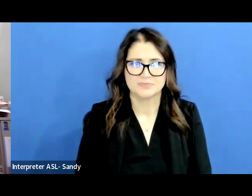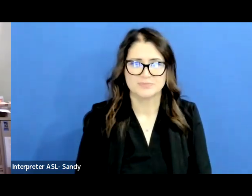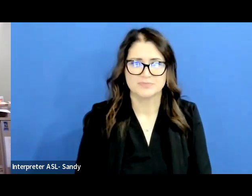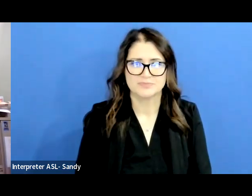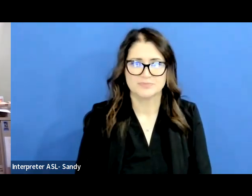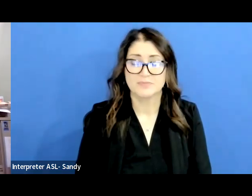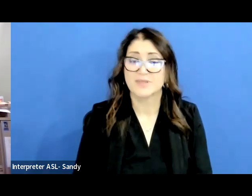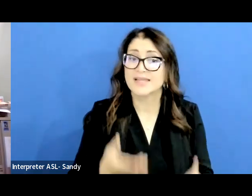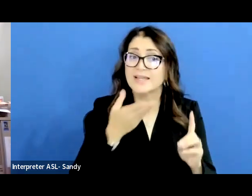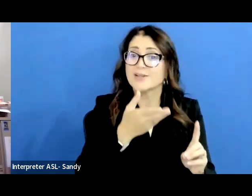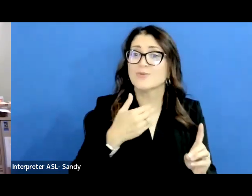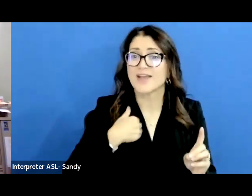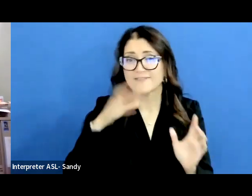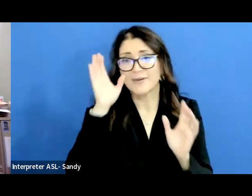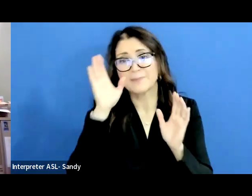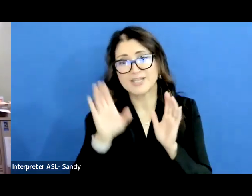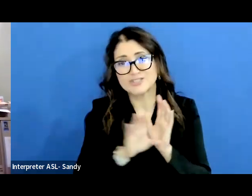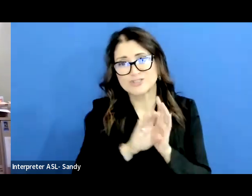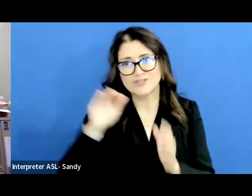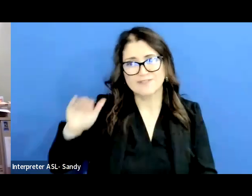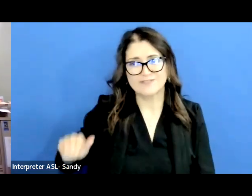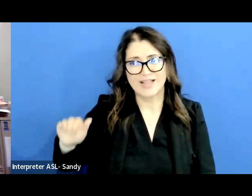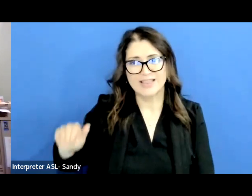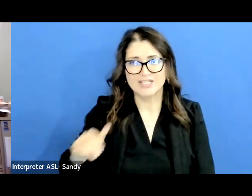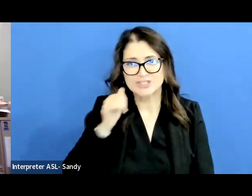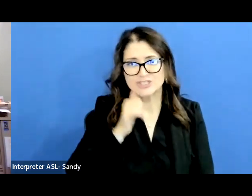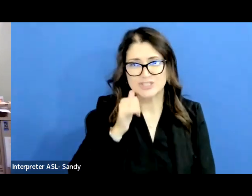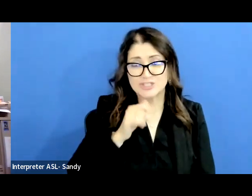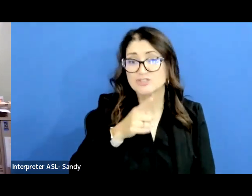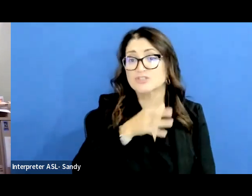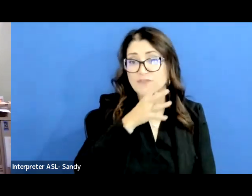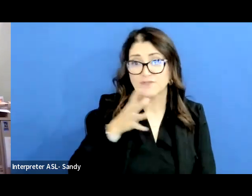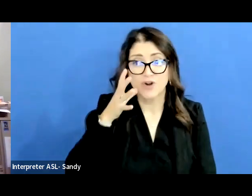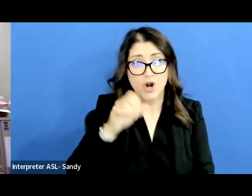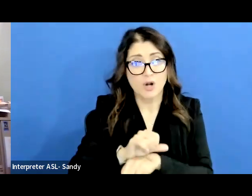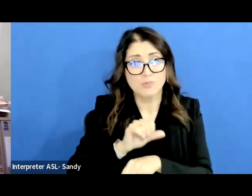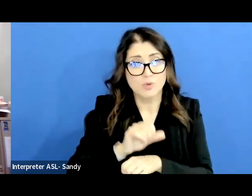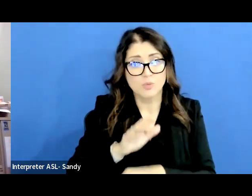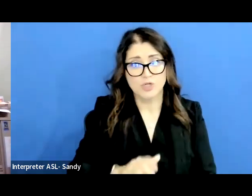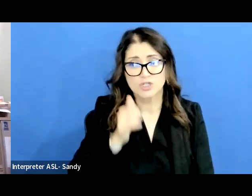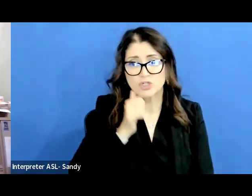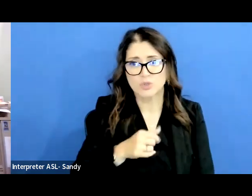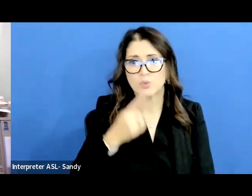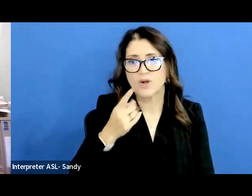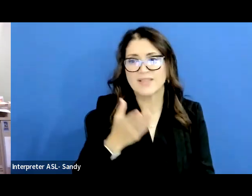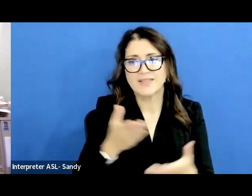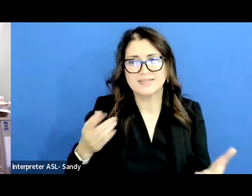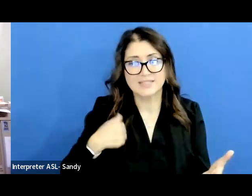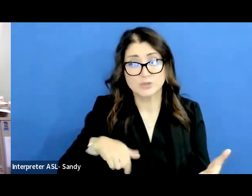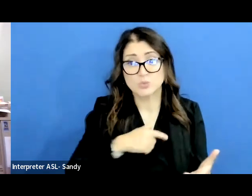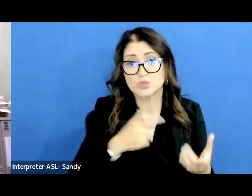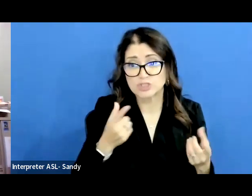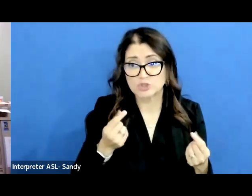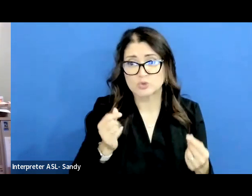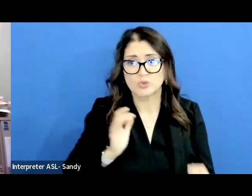Now here we have a picture of a little girl. This is a farm worker girl. One of the things that we do in our farm worker